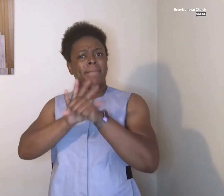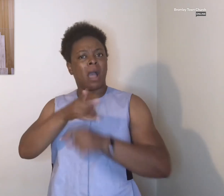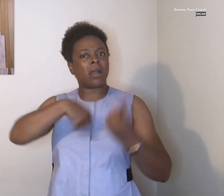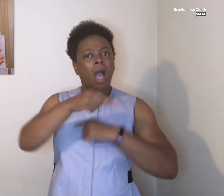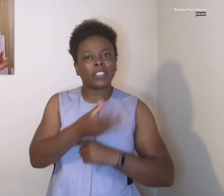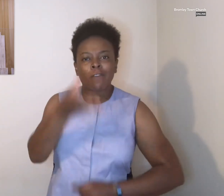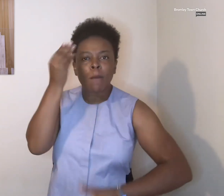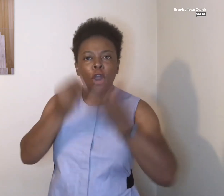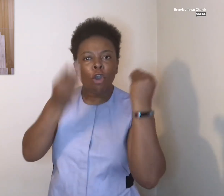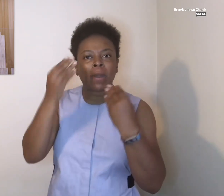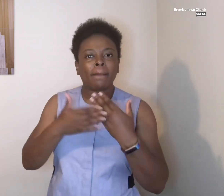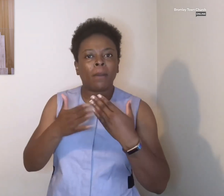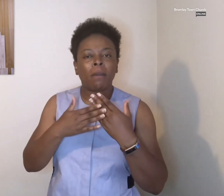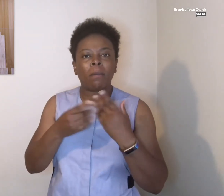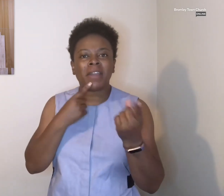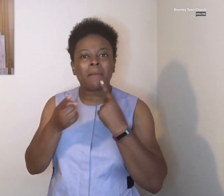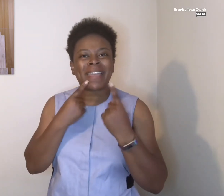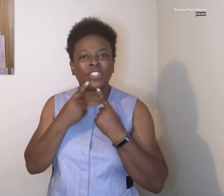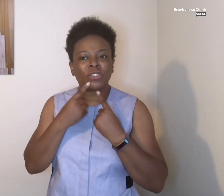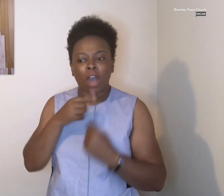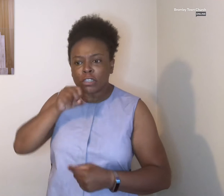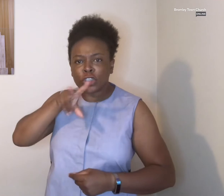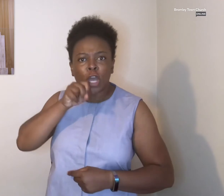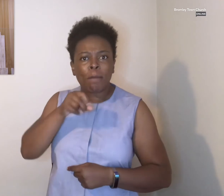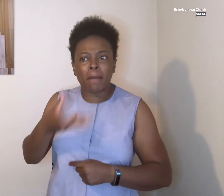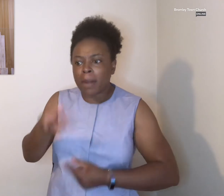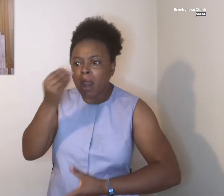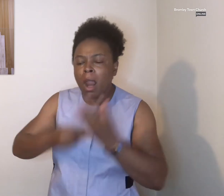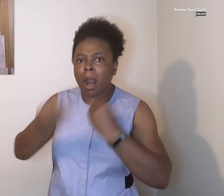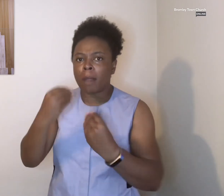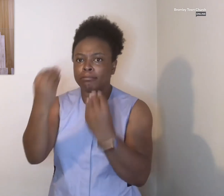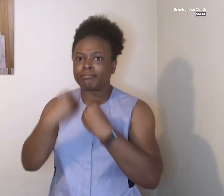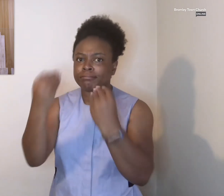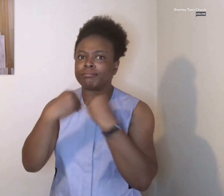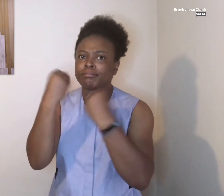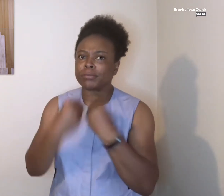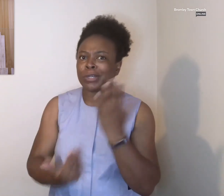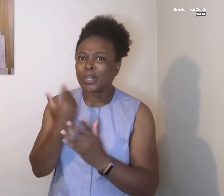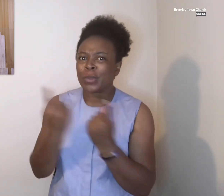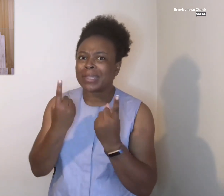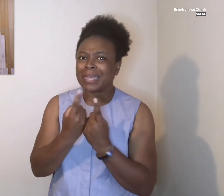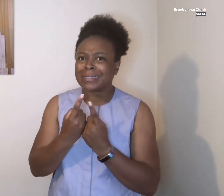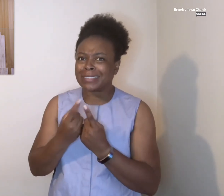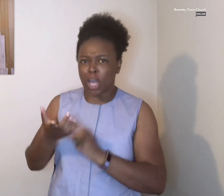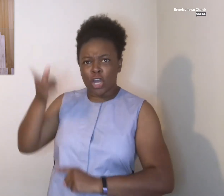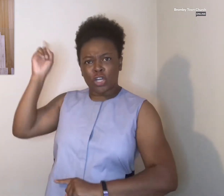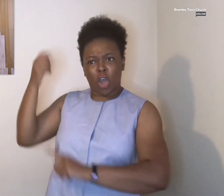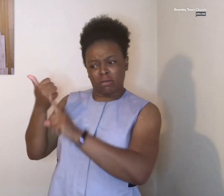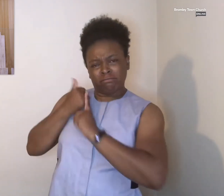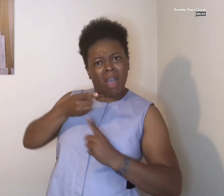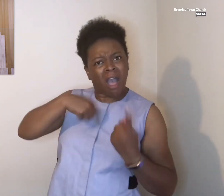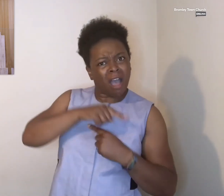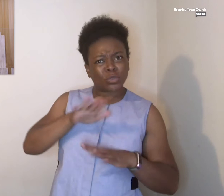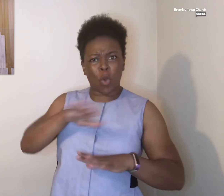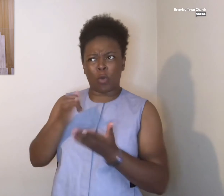information. And this serpent is telling us things that we've not heard before, things that we can gain. Is God really for us or is he against us? You can